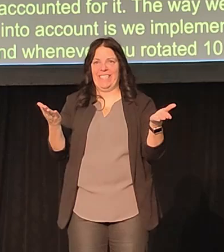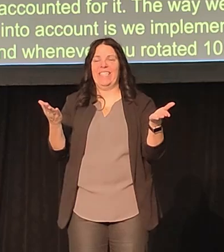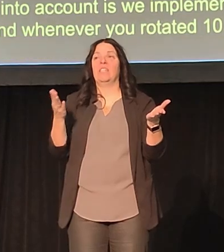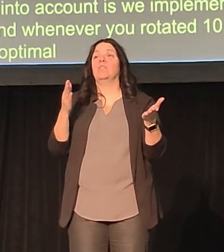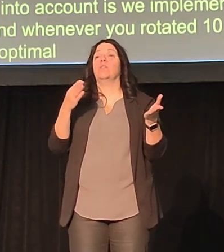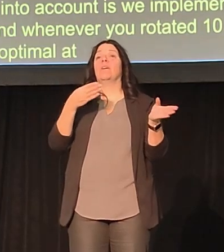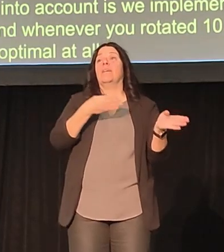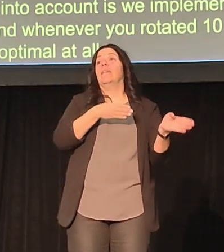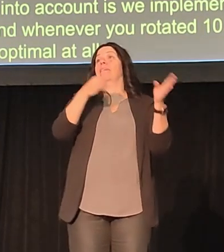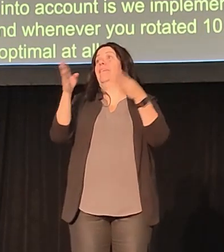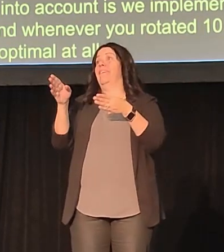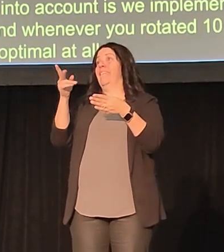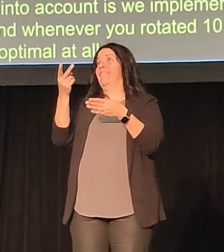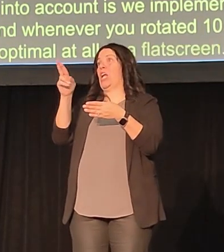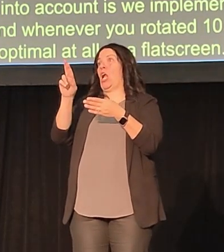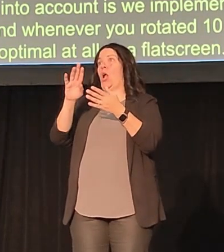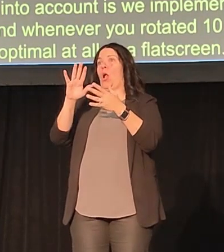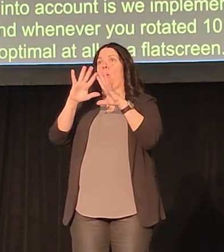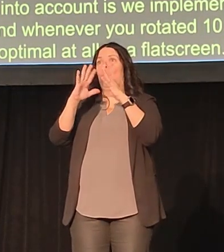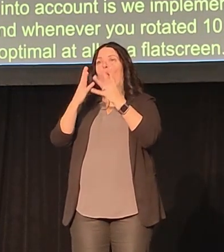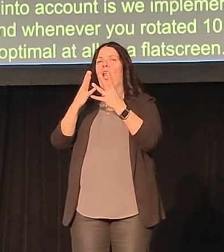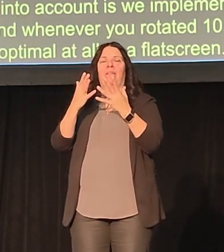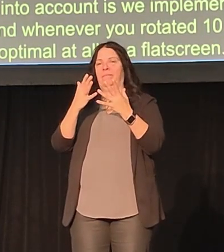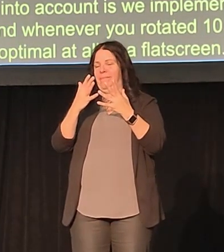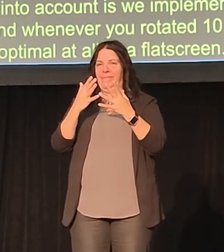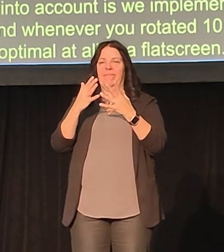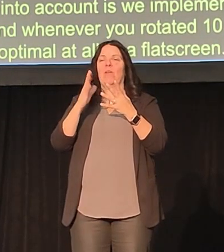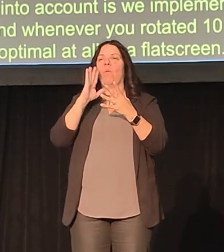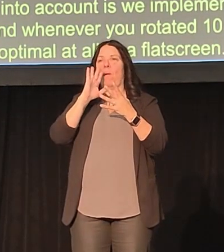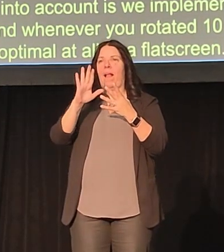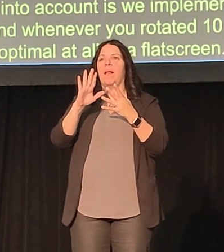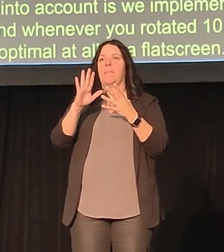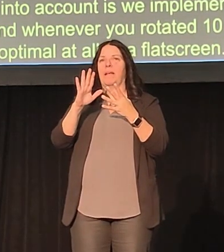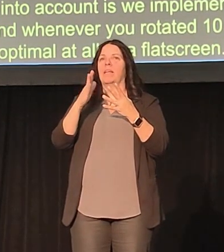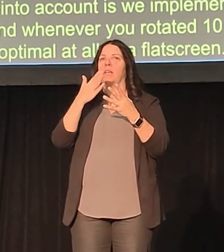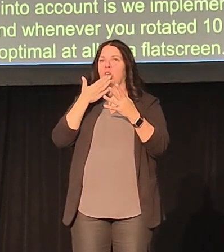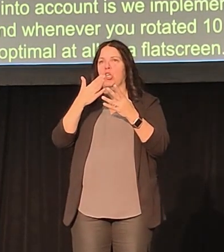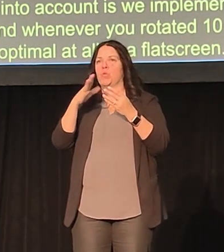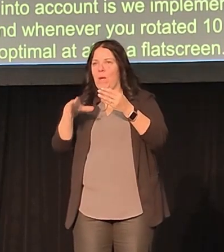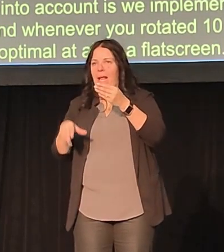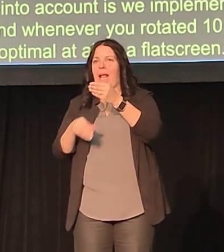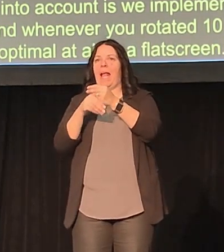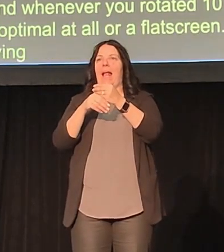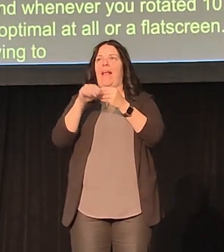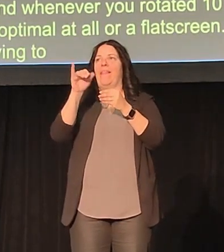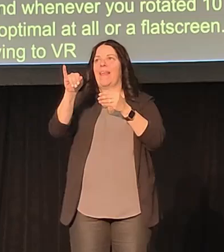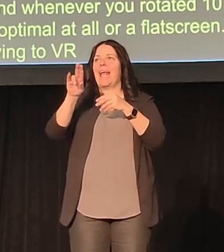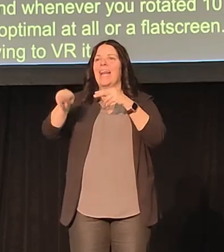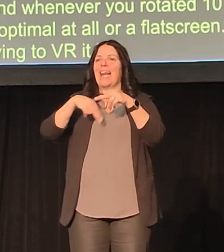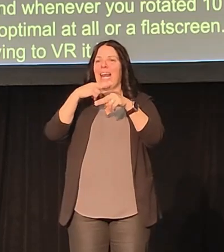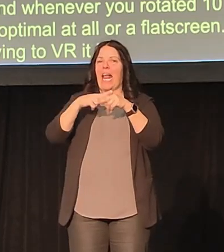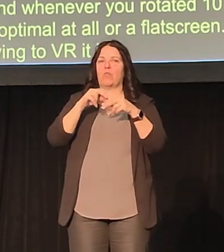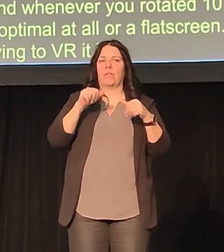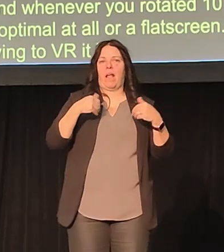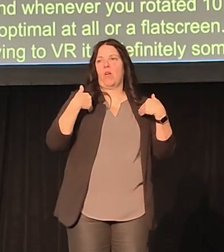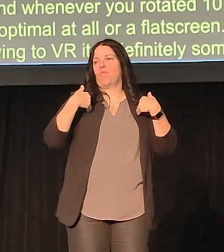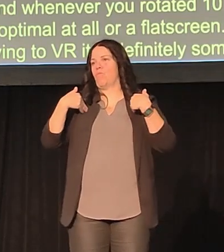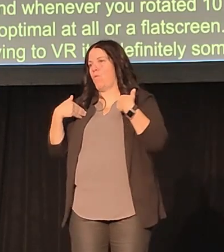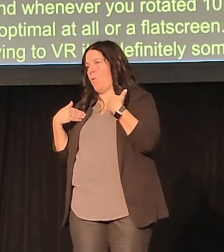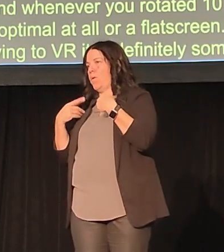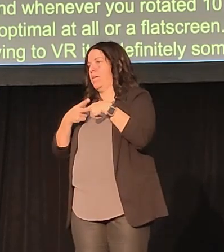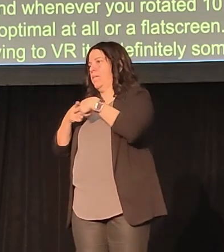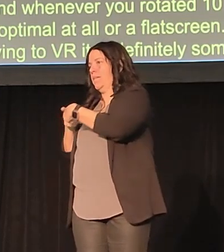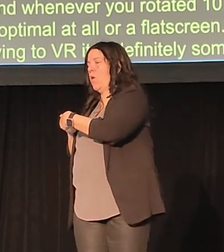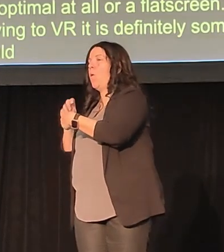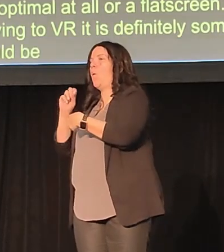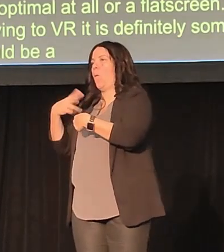to VR is definitely something that would be a very good idea to get those natural affordances for, oh,